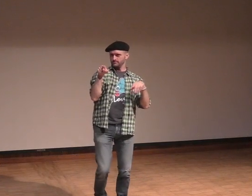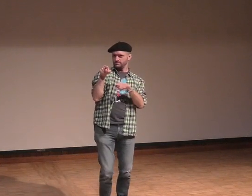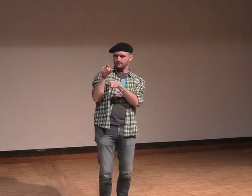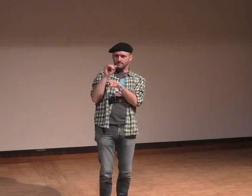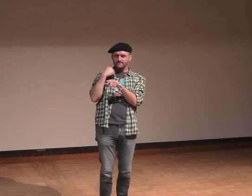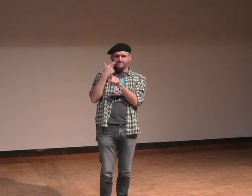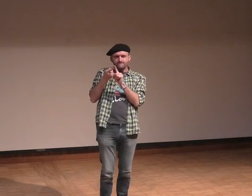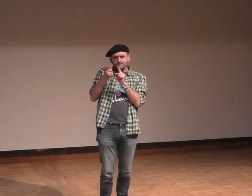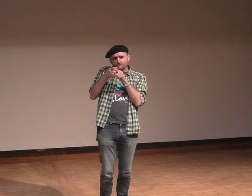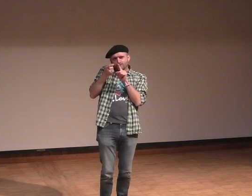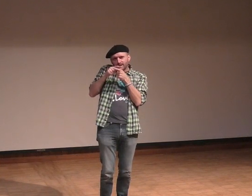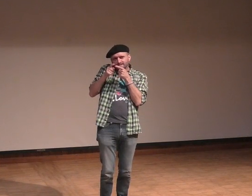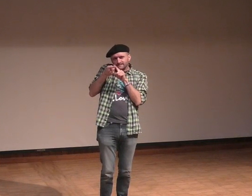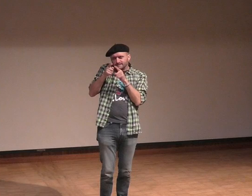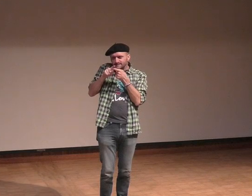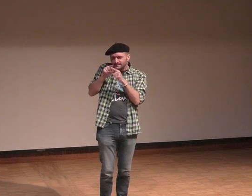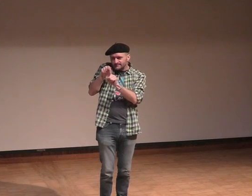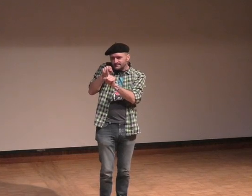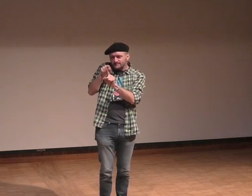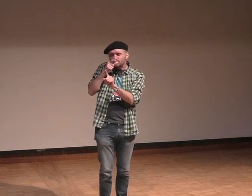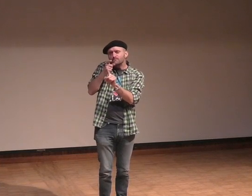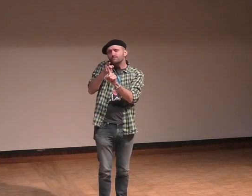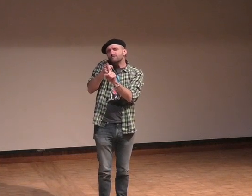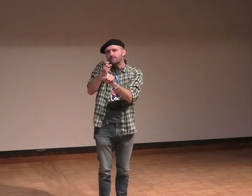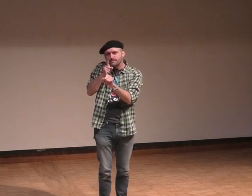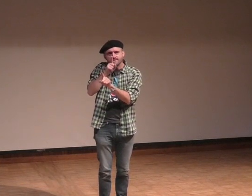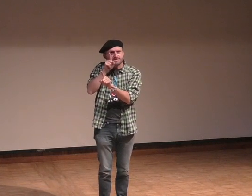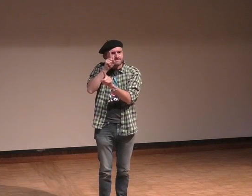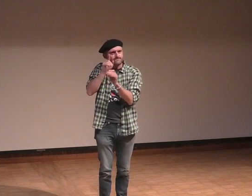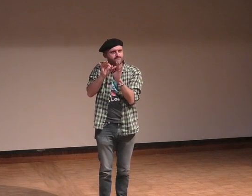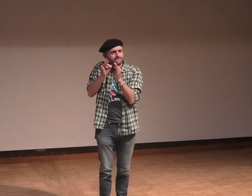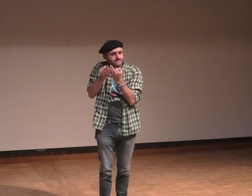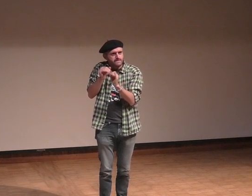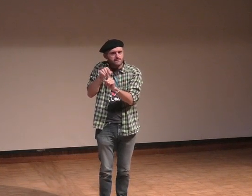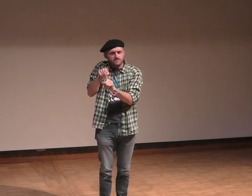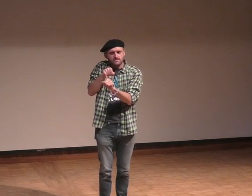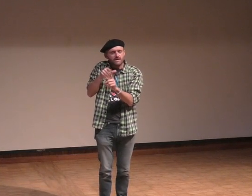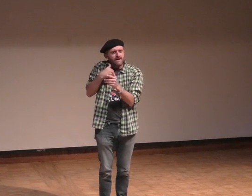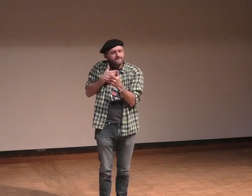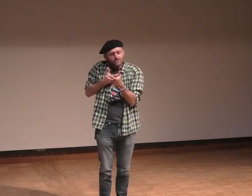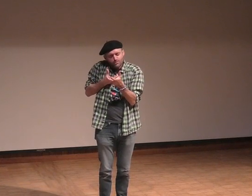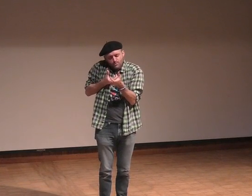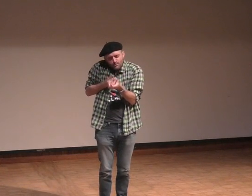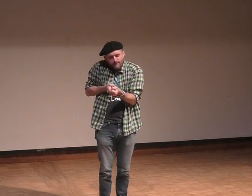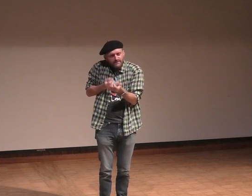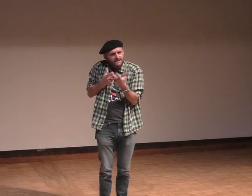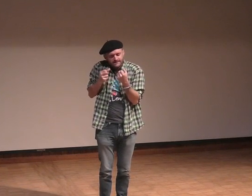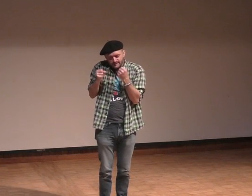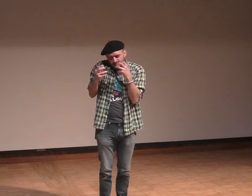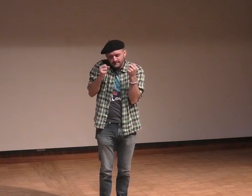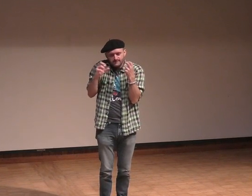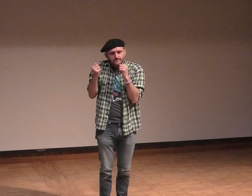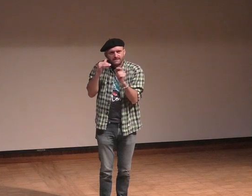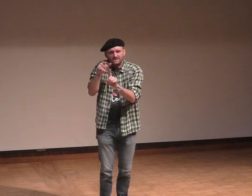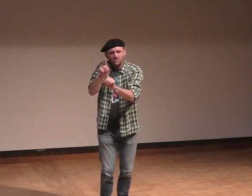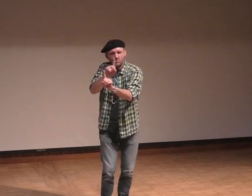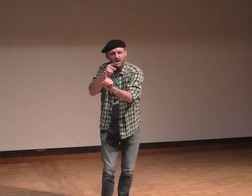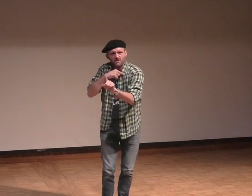person's fascination with the musician. So I had friends from deaf families in this group who